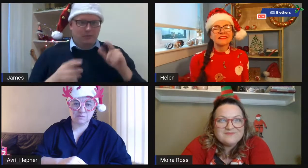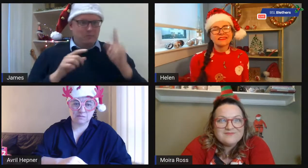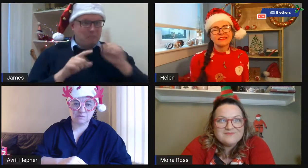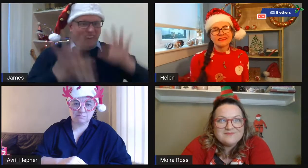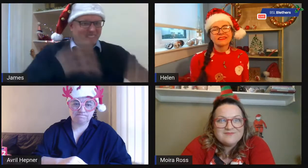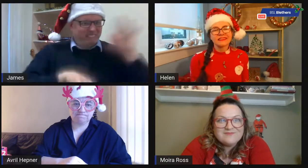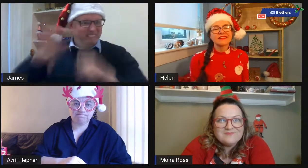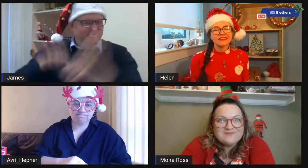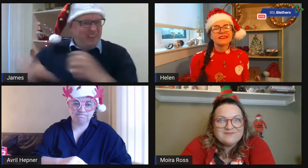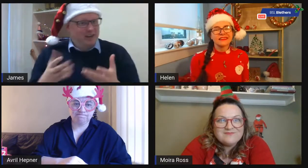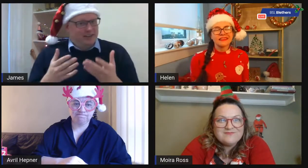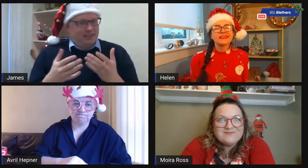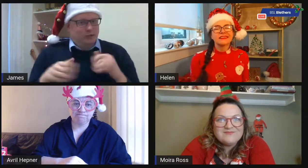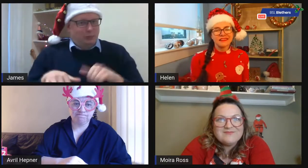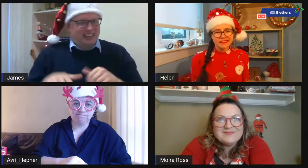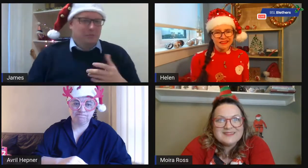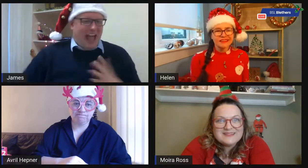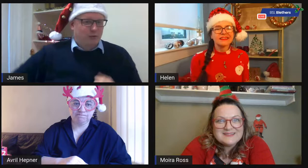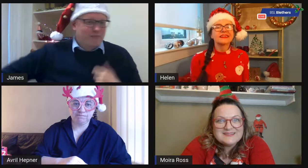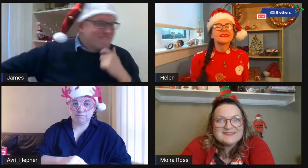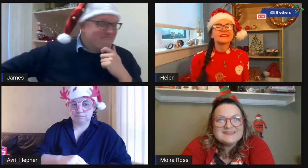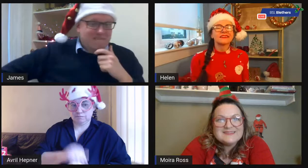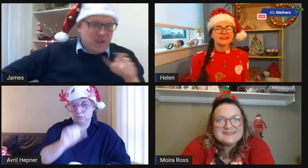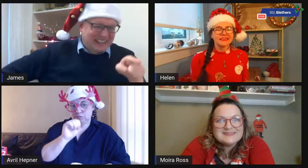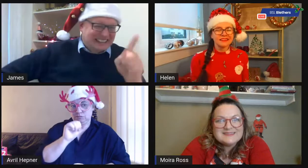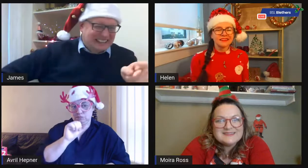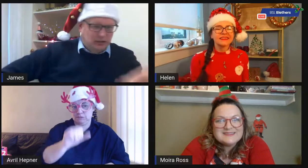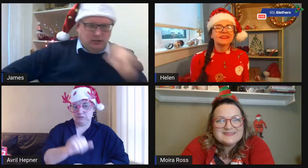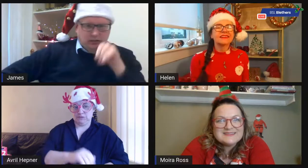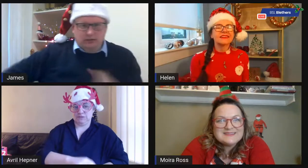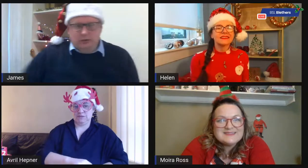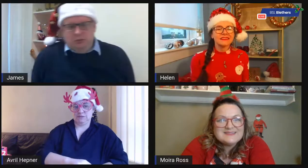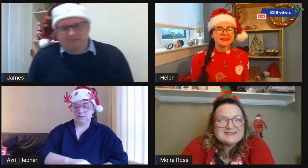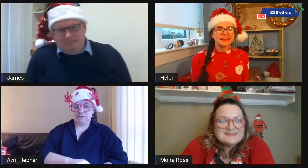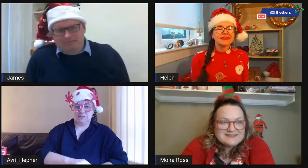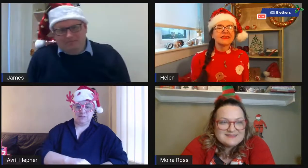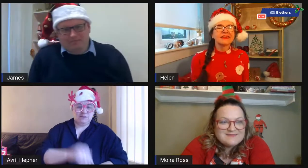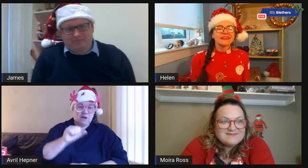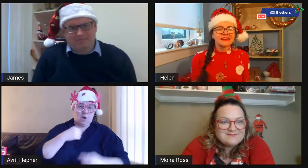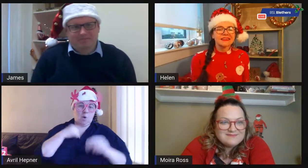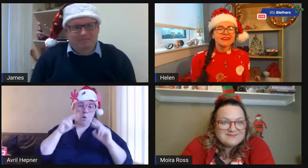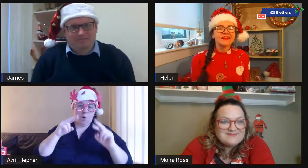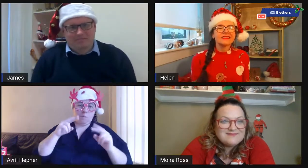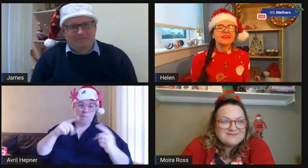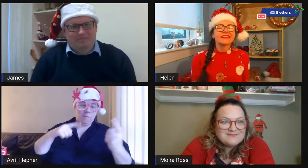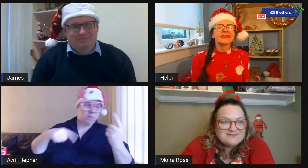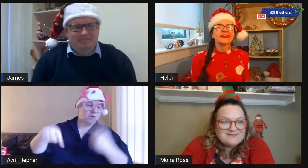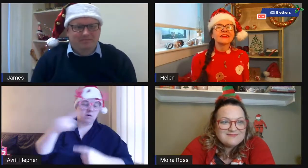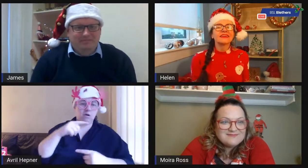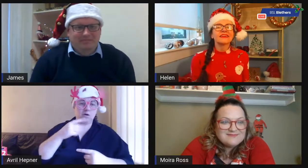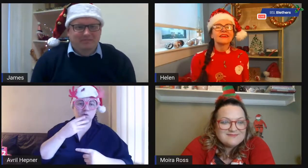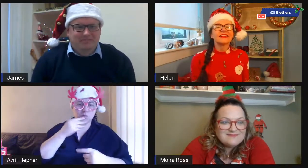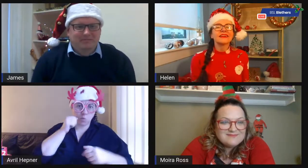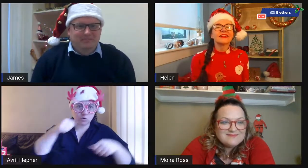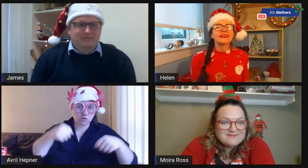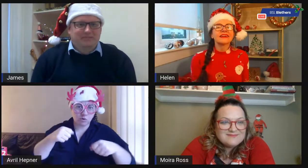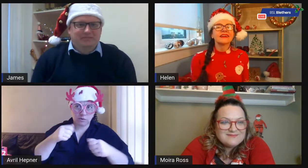what's available. I've left it too late and people are up there getting their shopping just now, so I've still got that to do, but I'm on it.